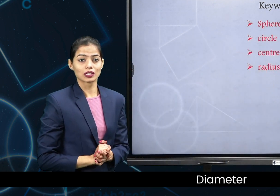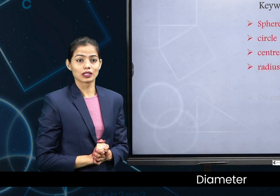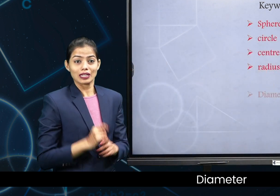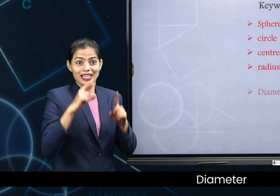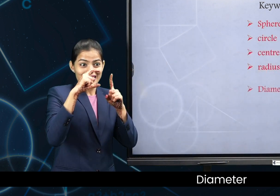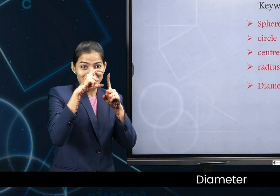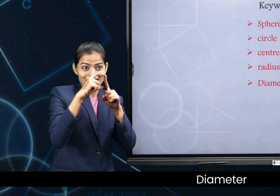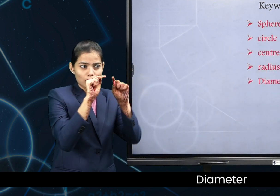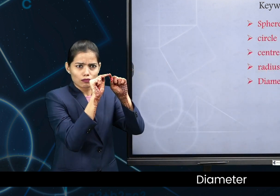diameter,